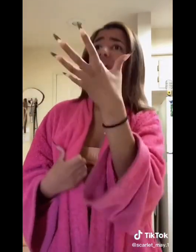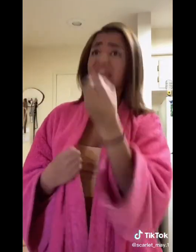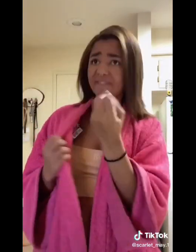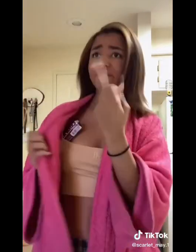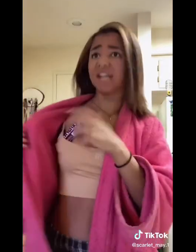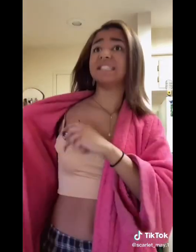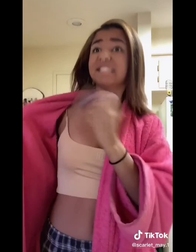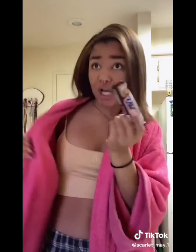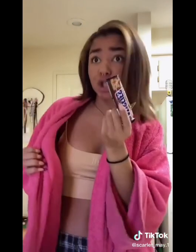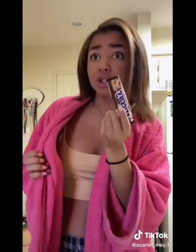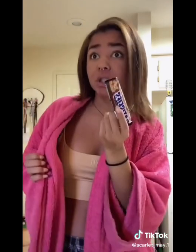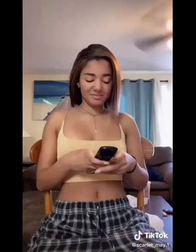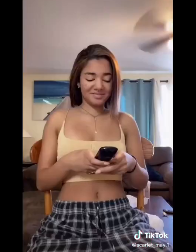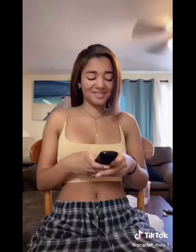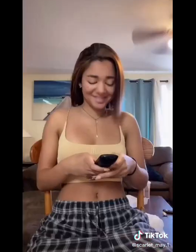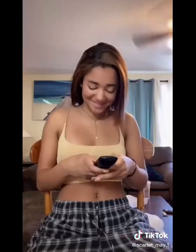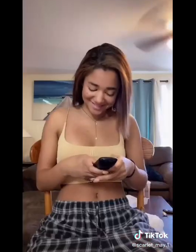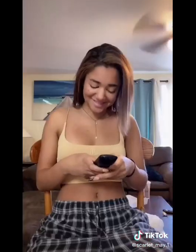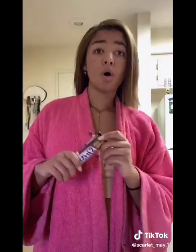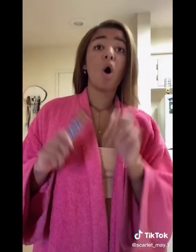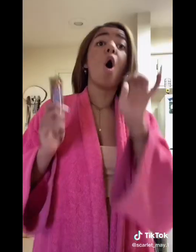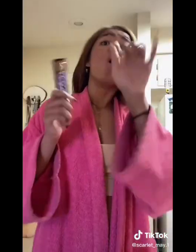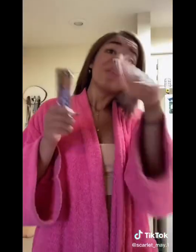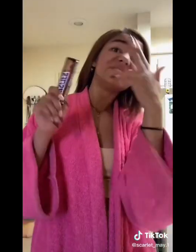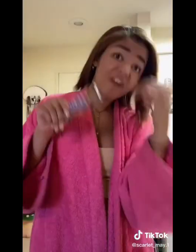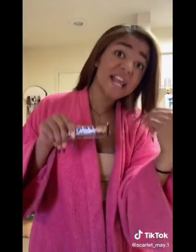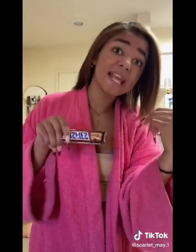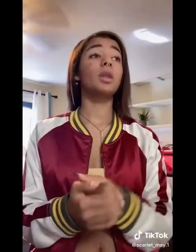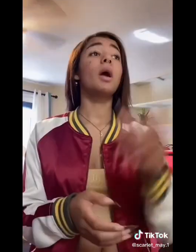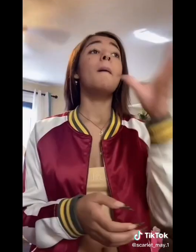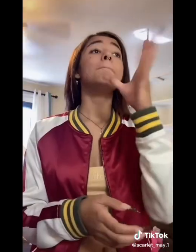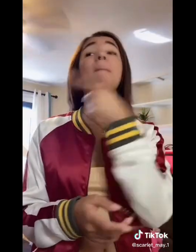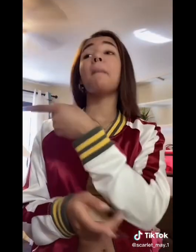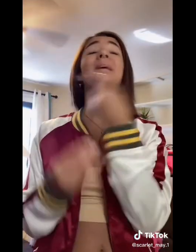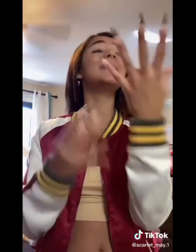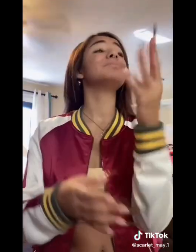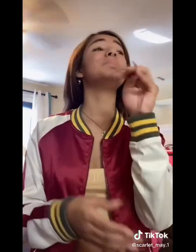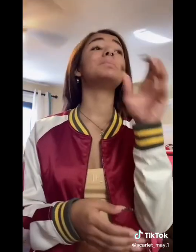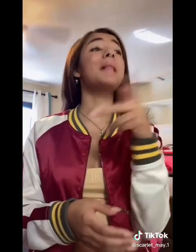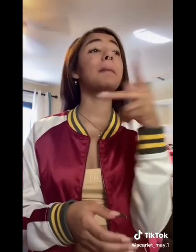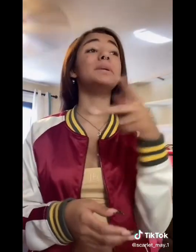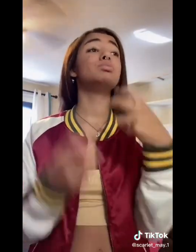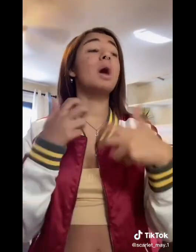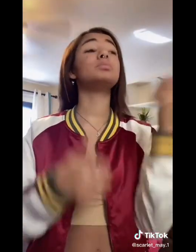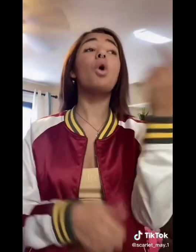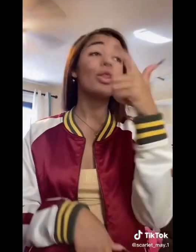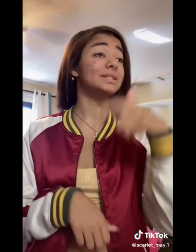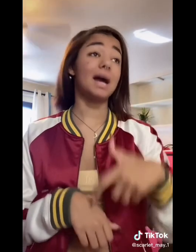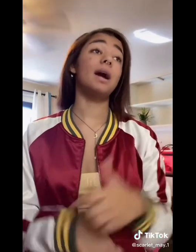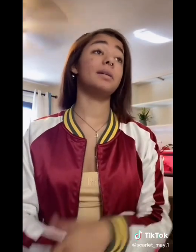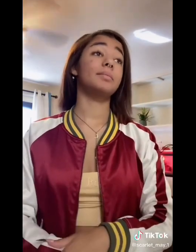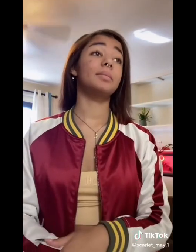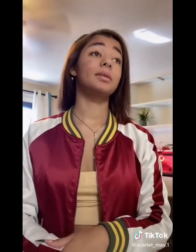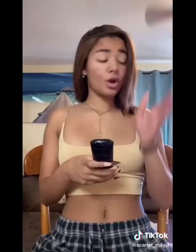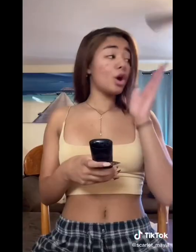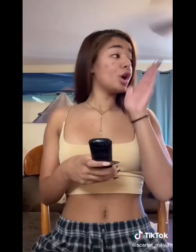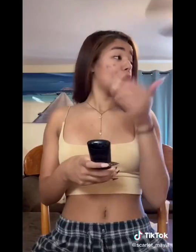fucking Snickers. Oh, that's funny. Mama, he gives Miss Platypus problems all the time. You'll regret